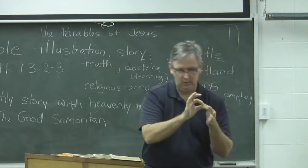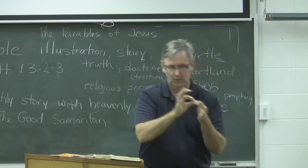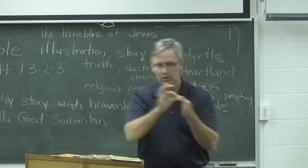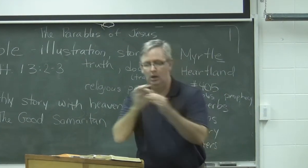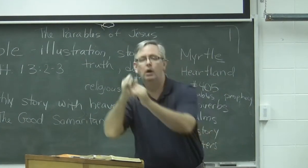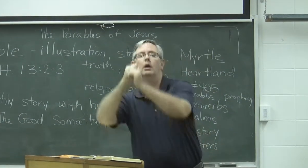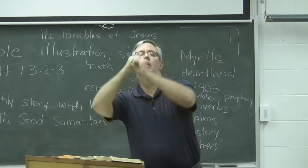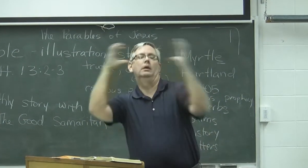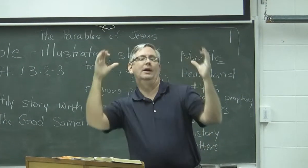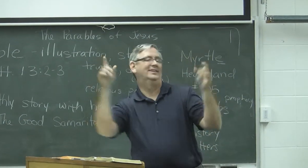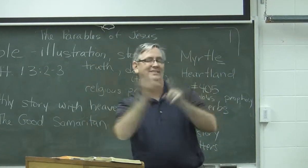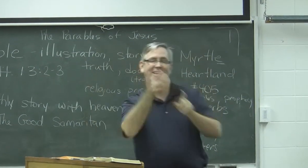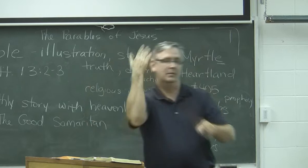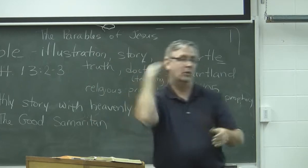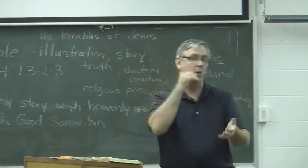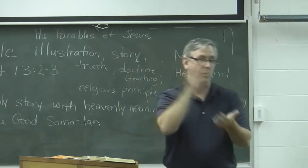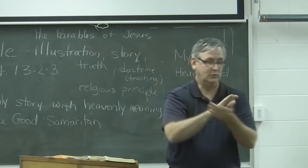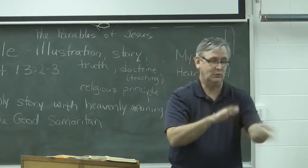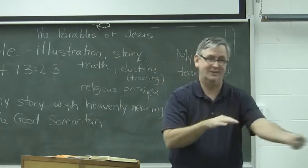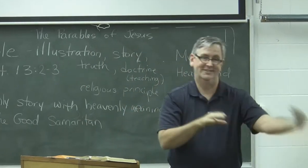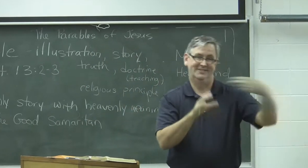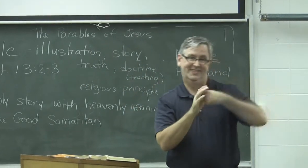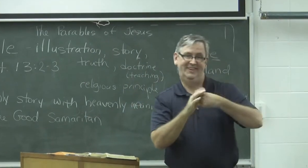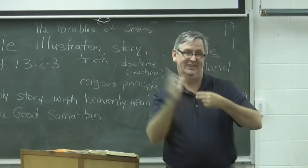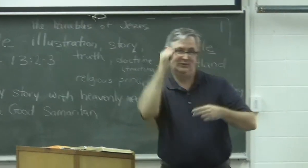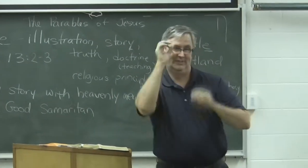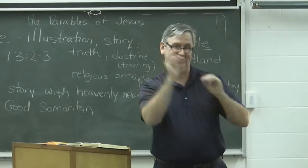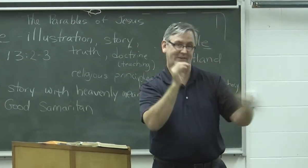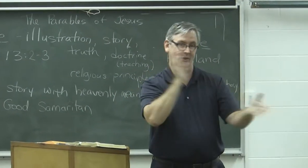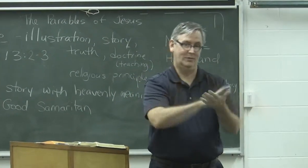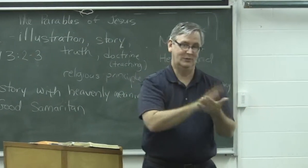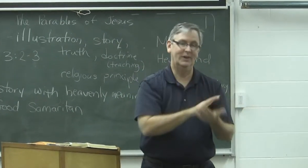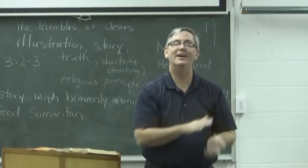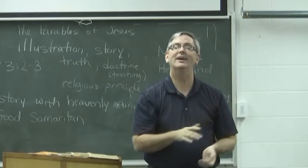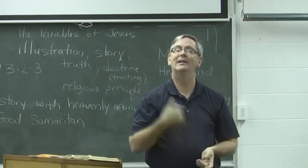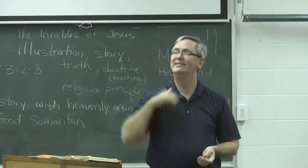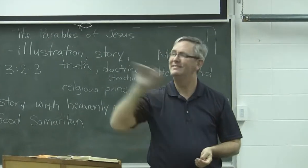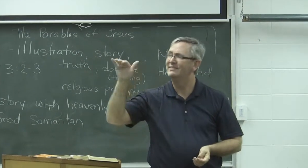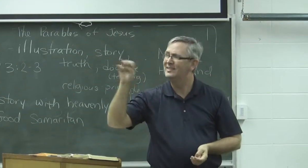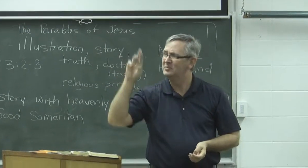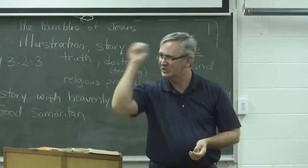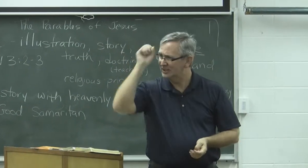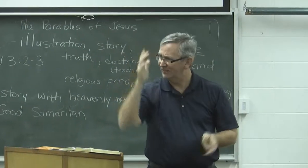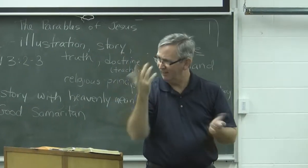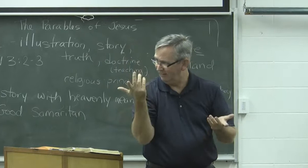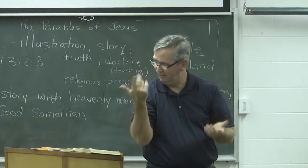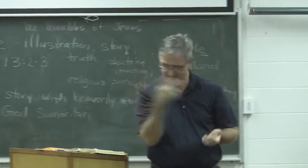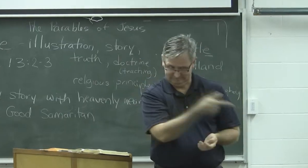they do now and build from there. I remember when TJ was doing homeschool with me.